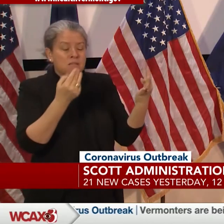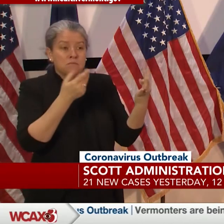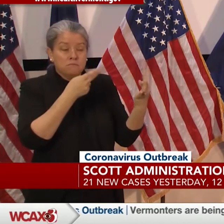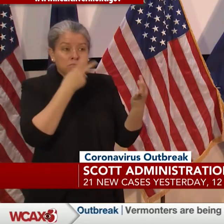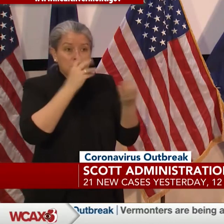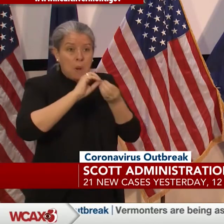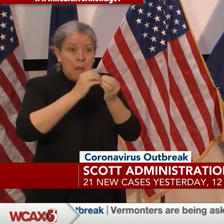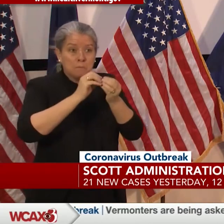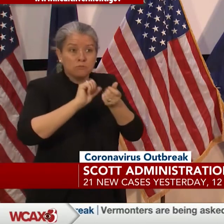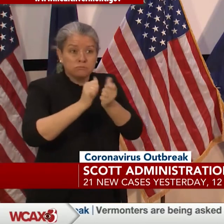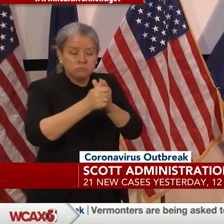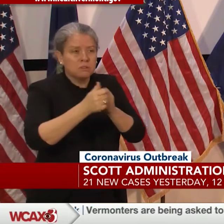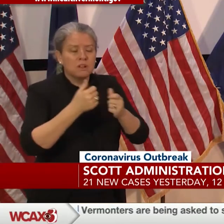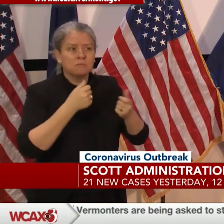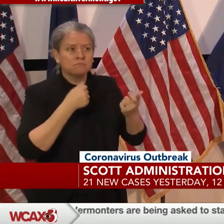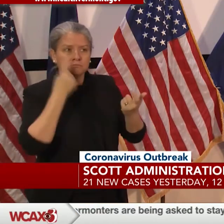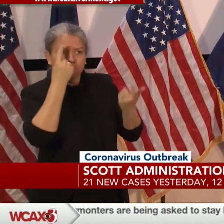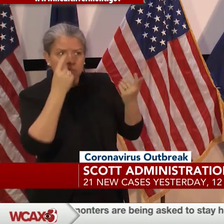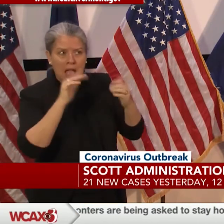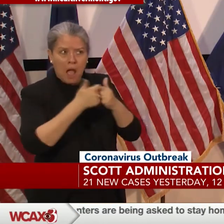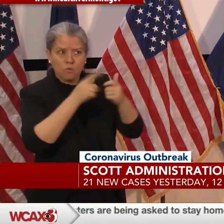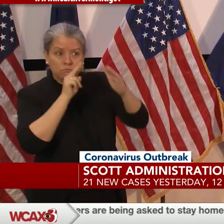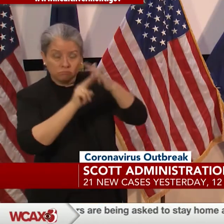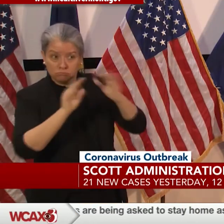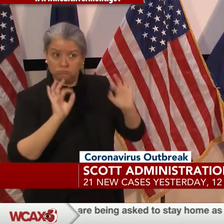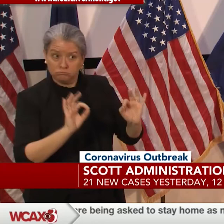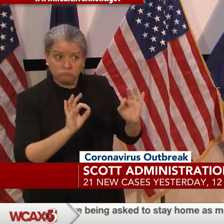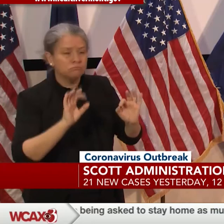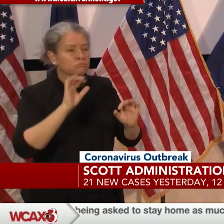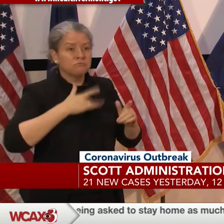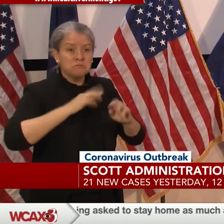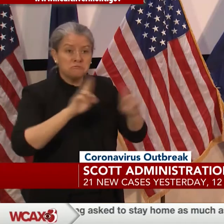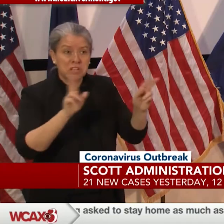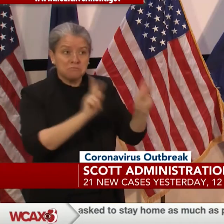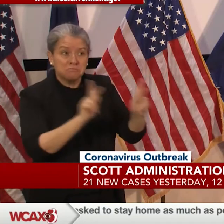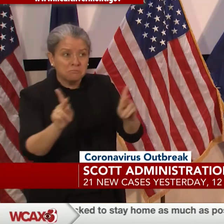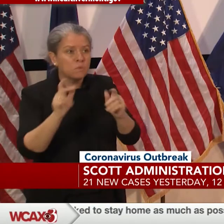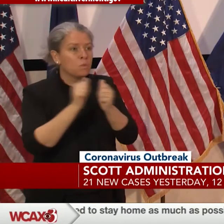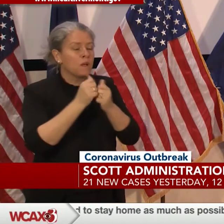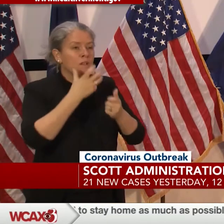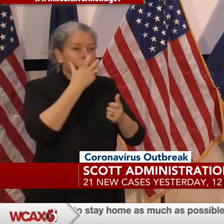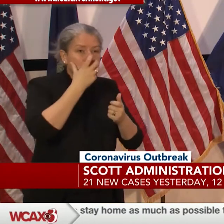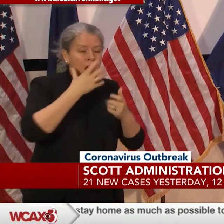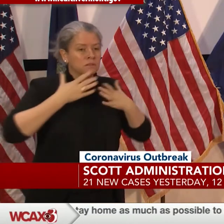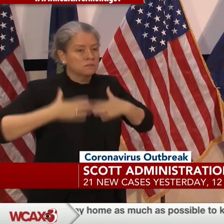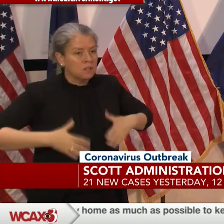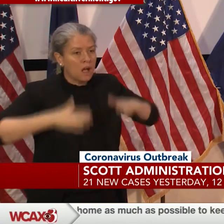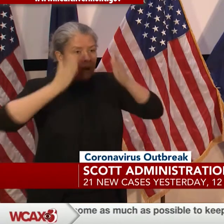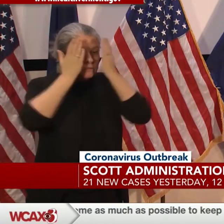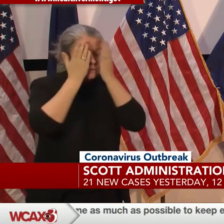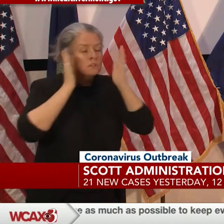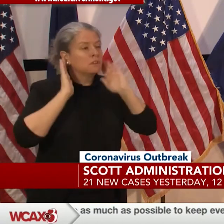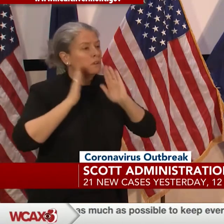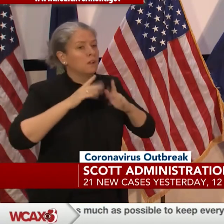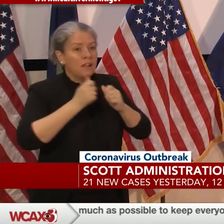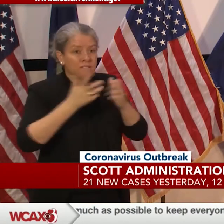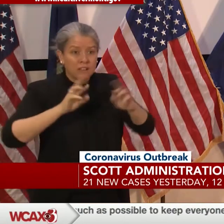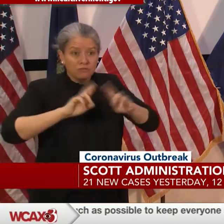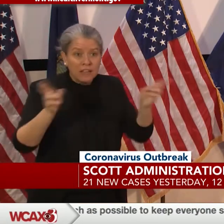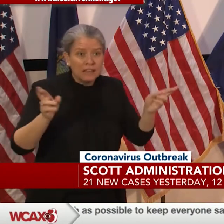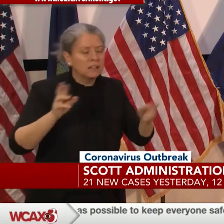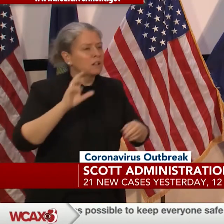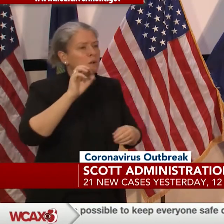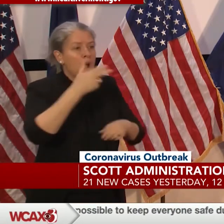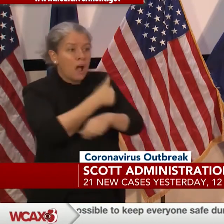increase hospital capacity, PPE, ventilators, things like that, matching up with these new models? Yeah, we're refining our modeling as